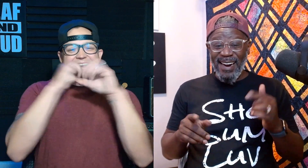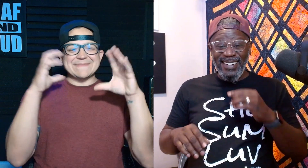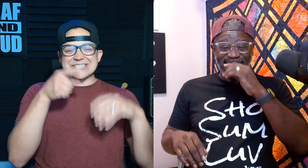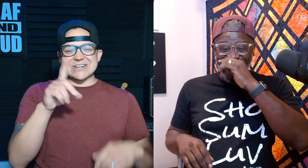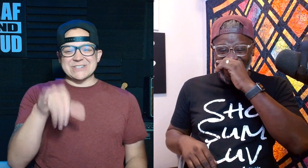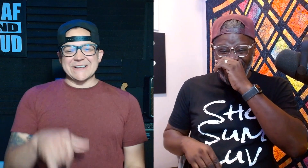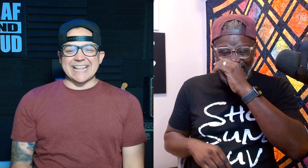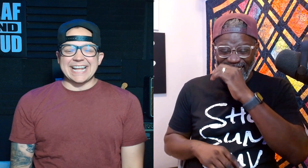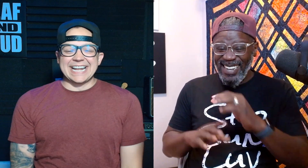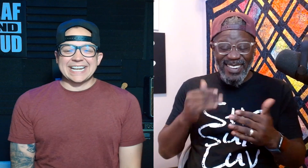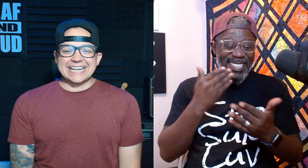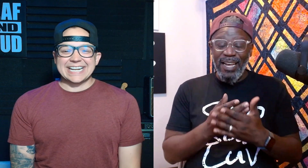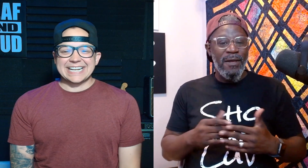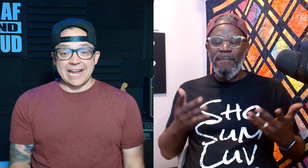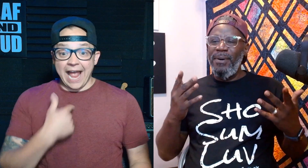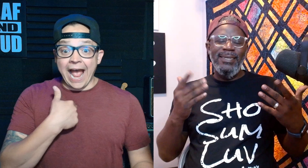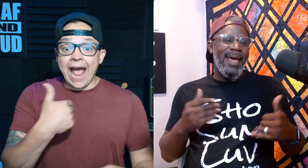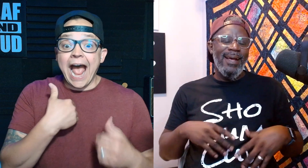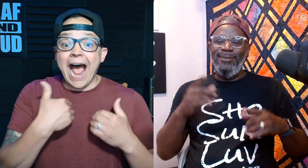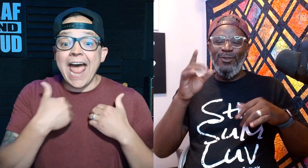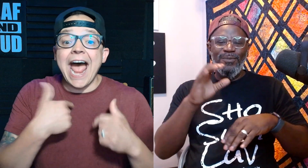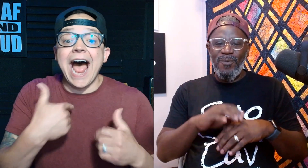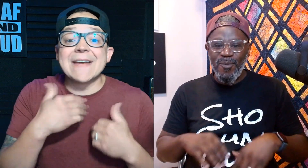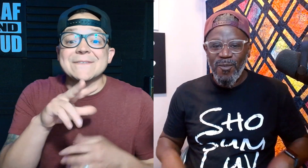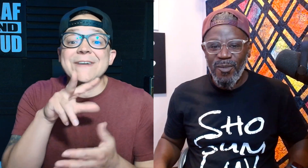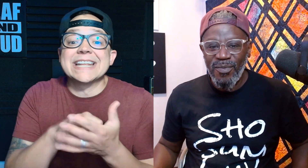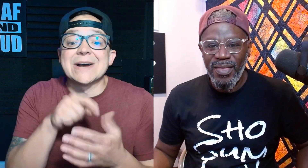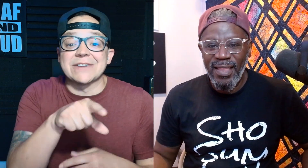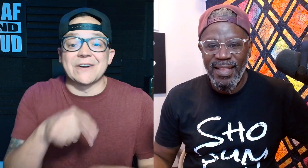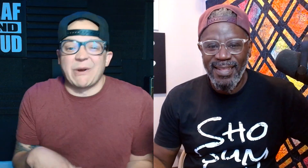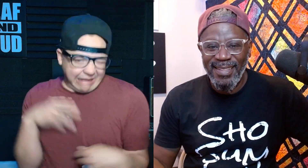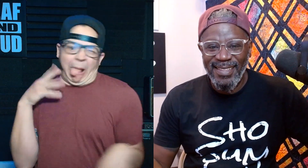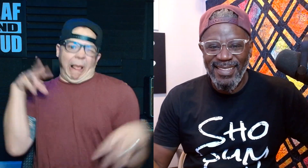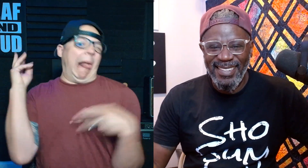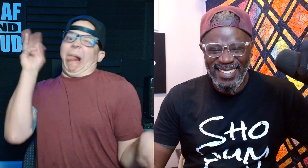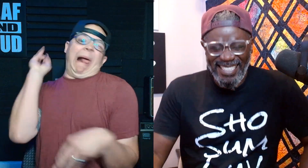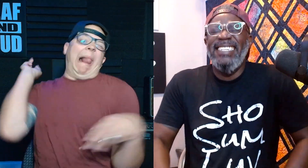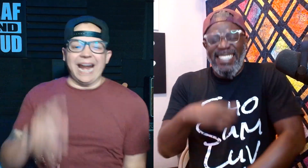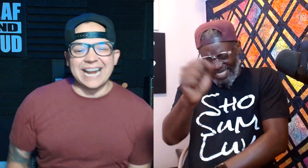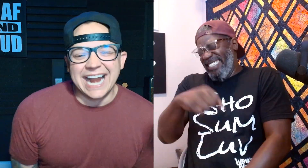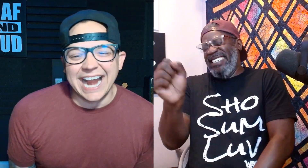I can imagine her doing that. It was good. But I have videos of her going,